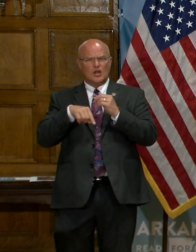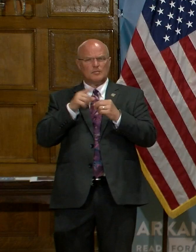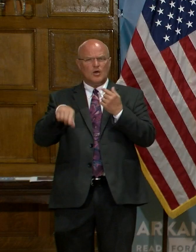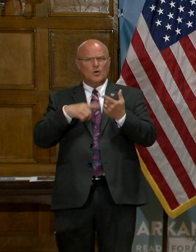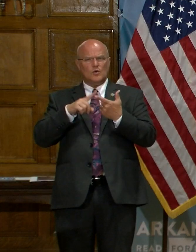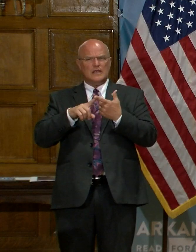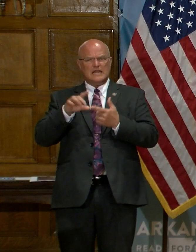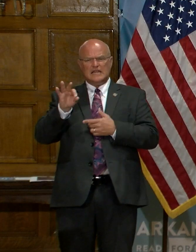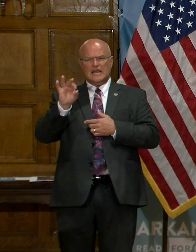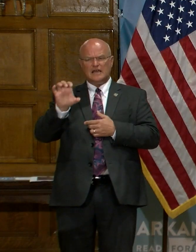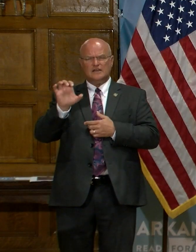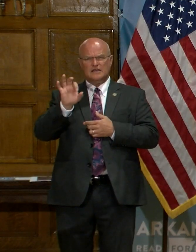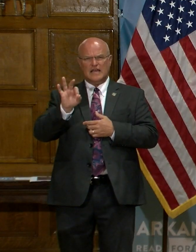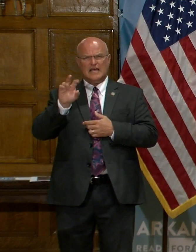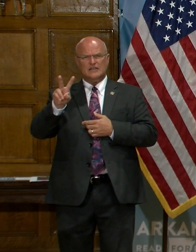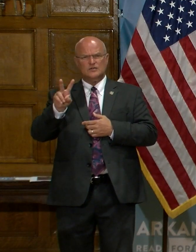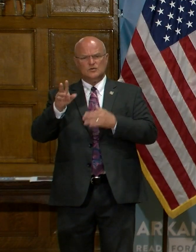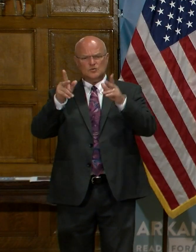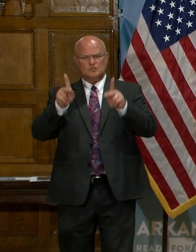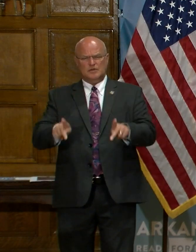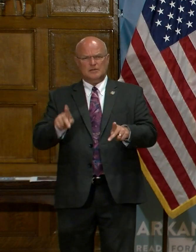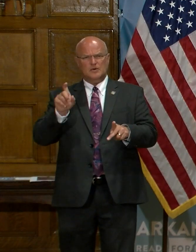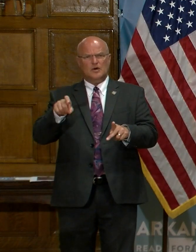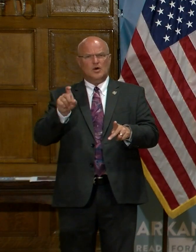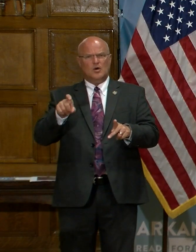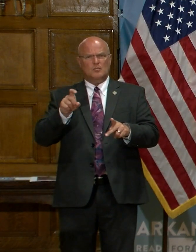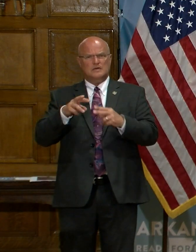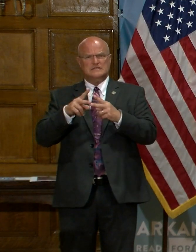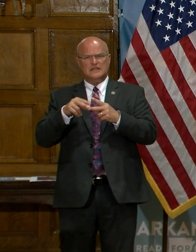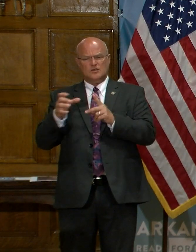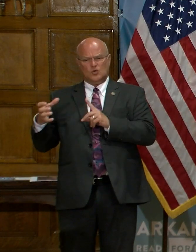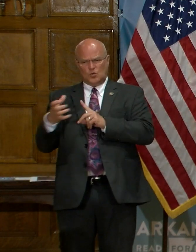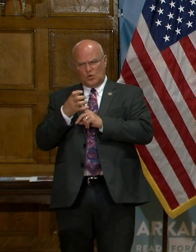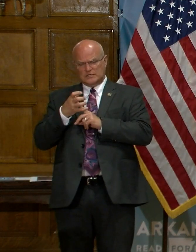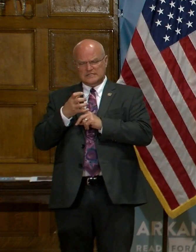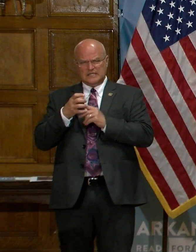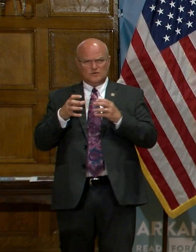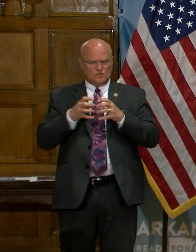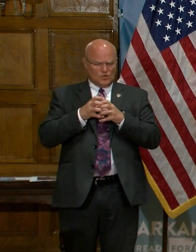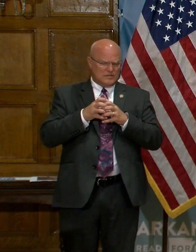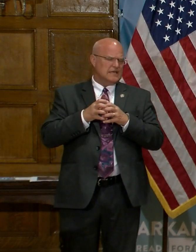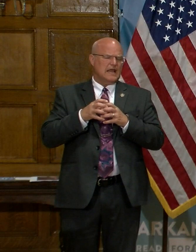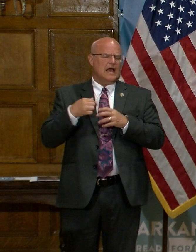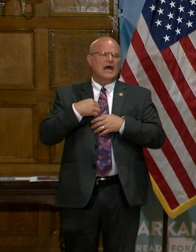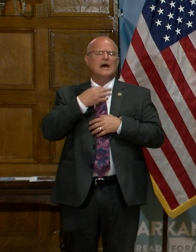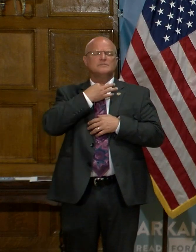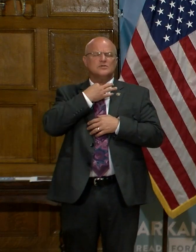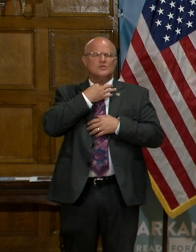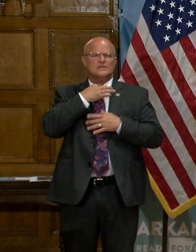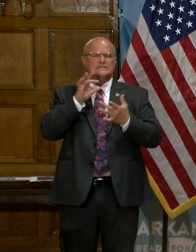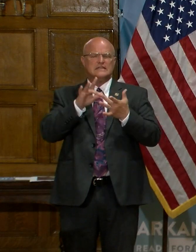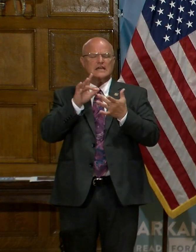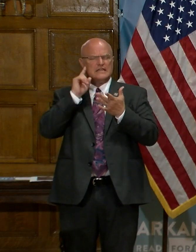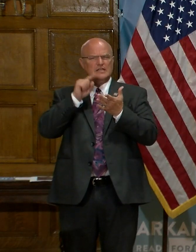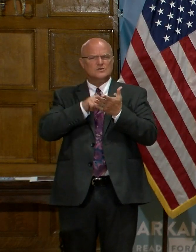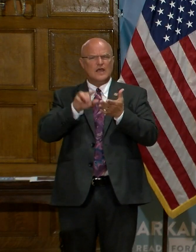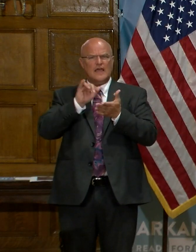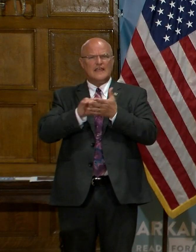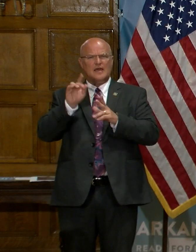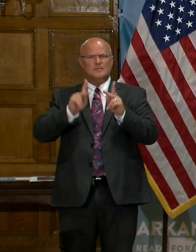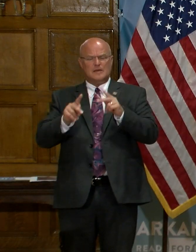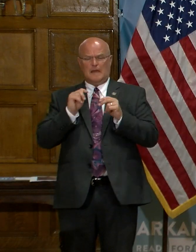would mean 992 individuals that would have to either quarantine. I'm curious if in contact tracing, are those